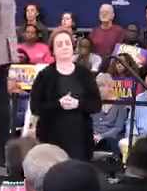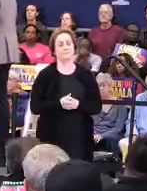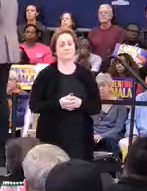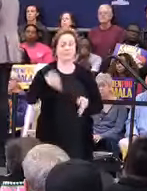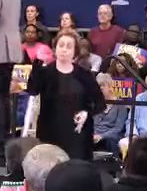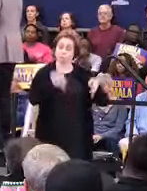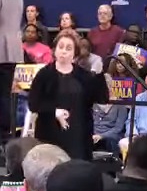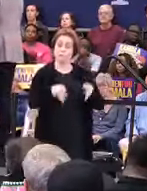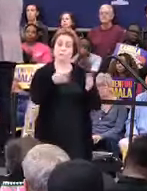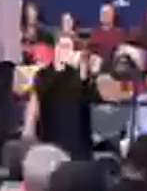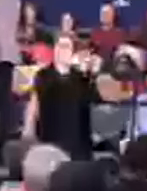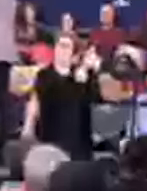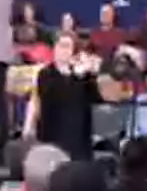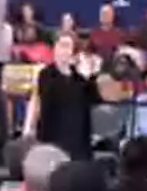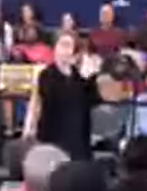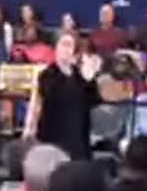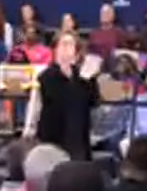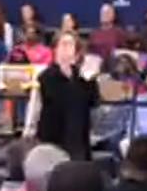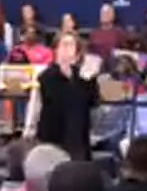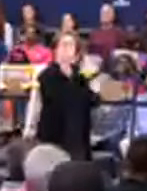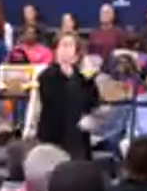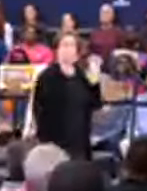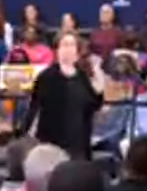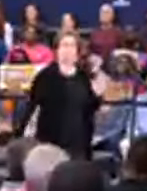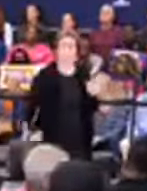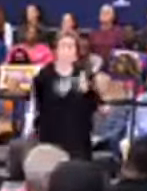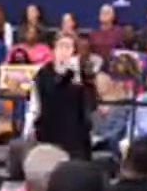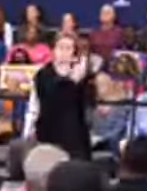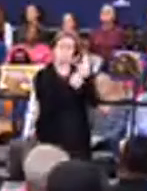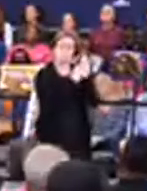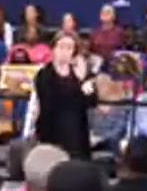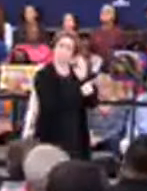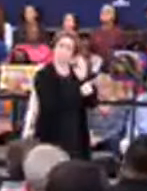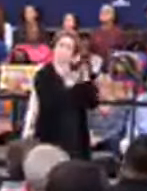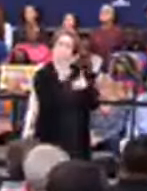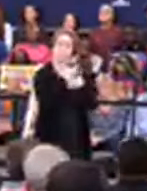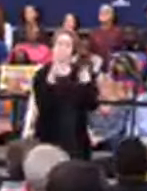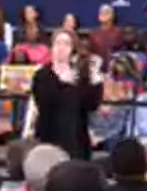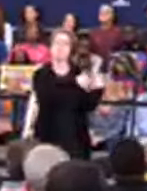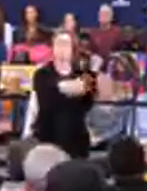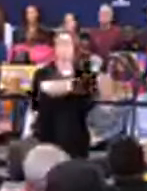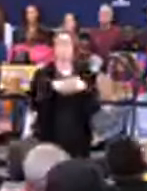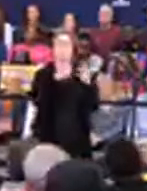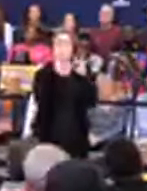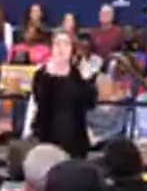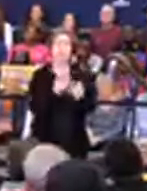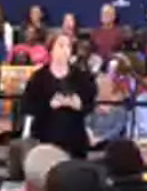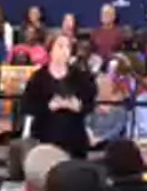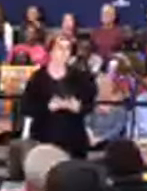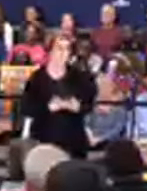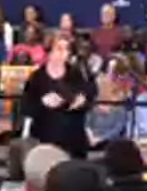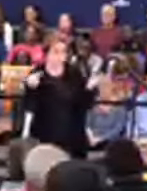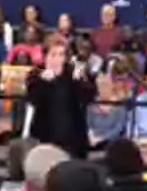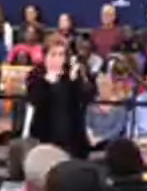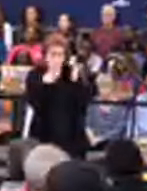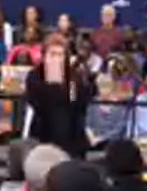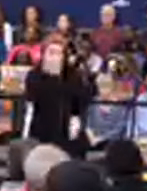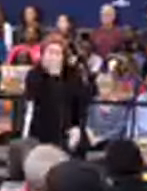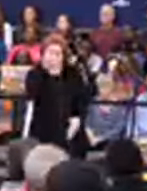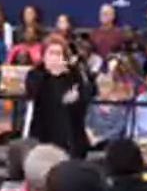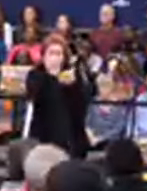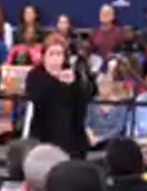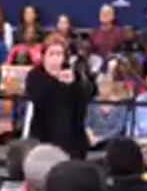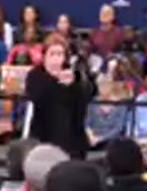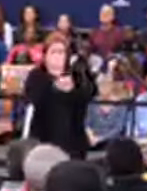Justice is on the ballot. It's on the ballot when the average American family cannot afford a